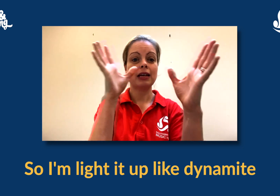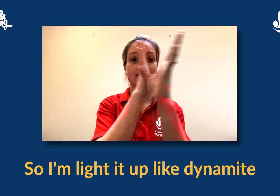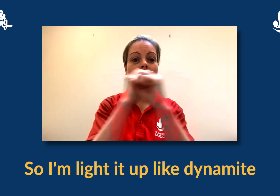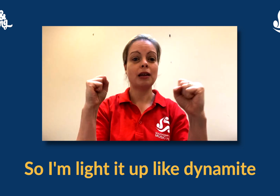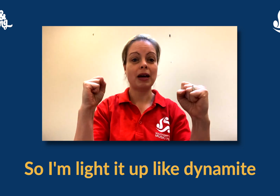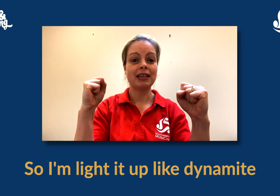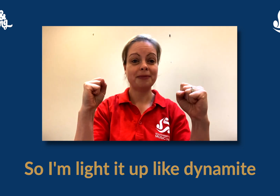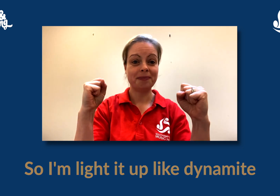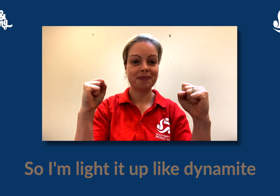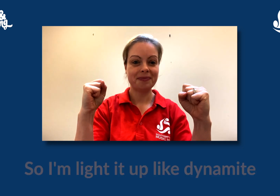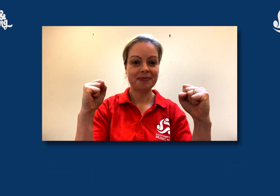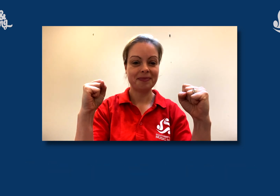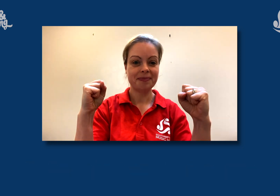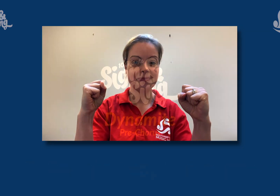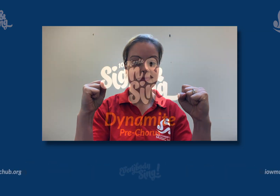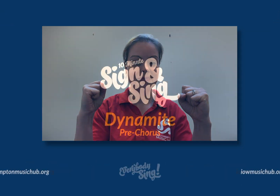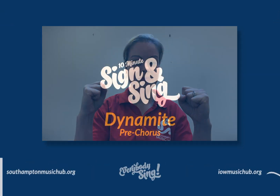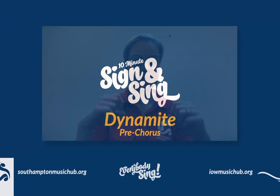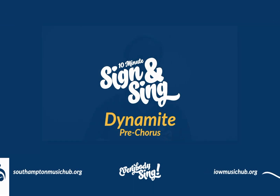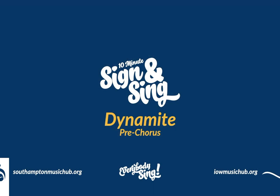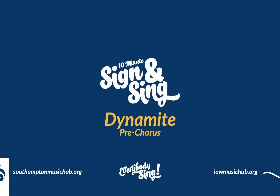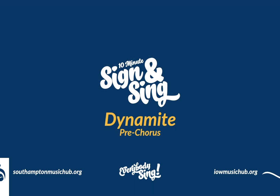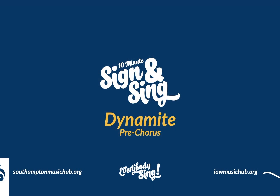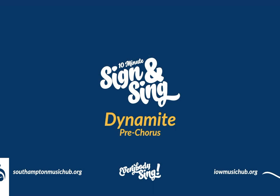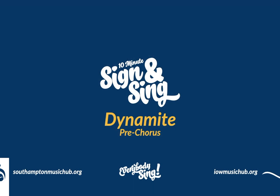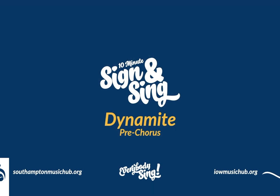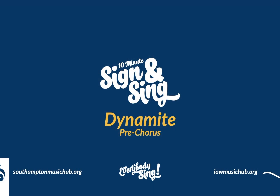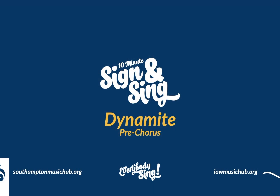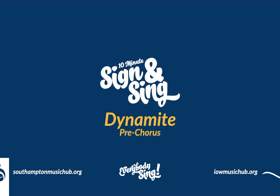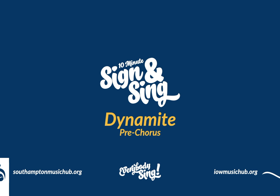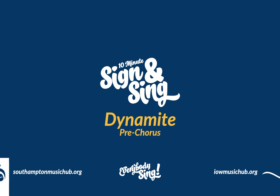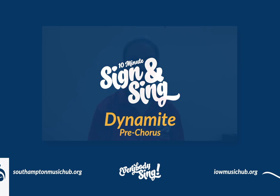like dynamite. Whoa.